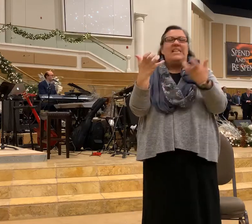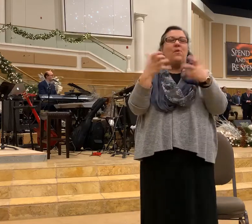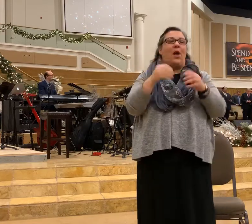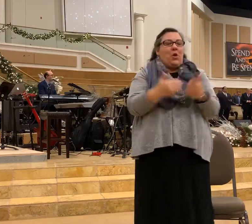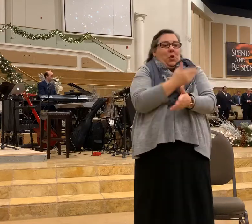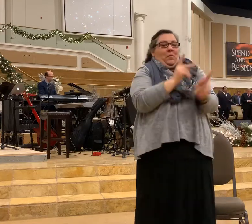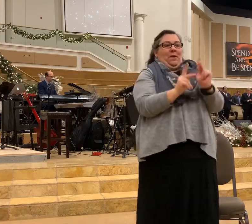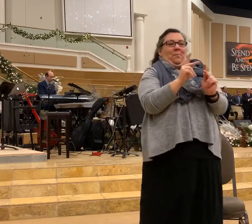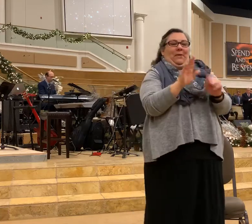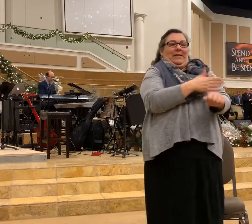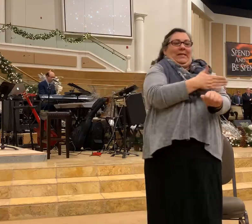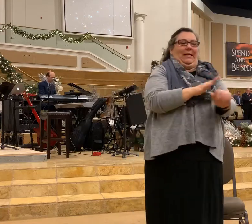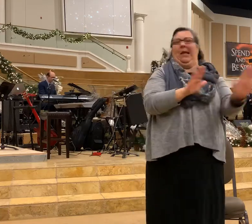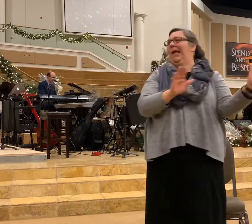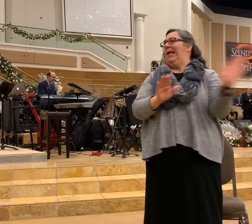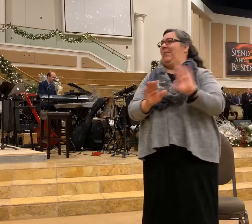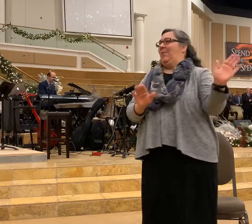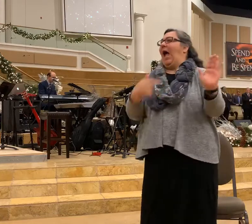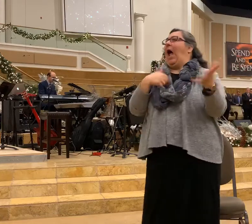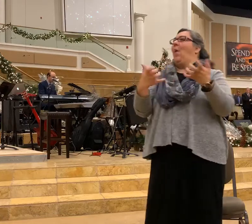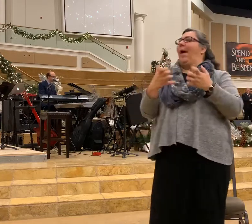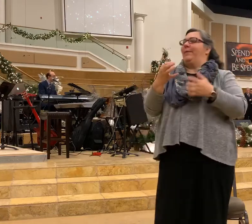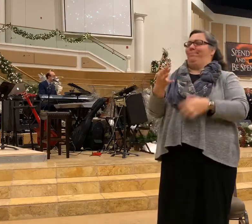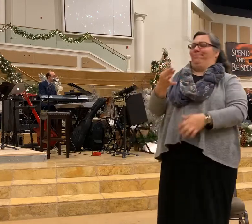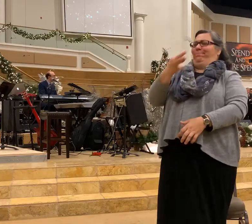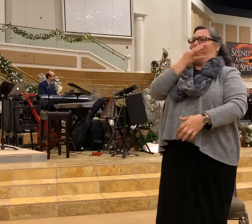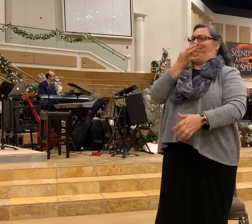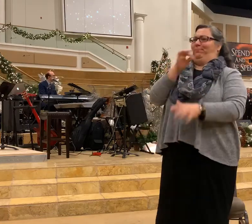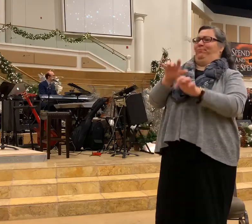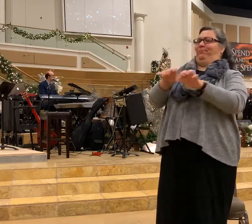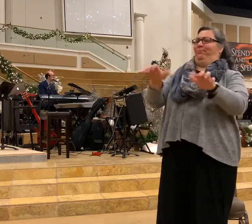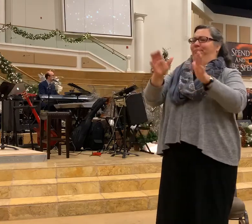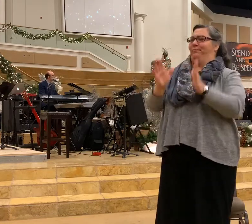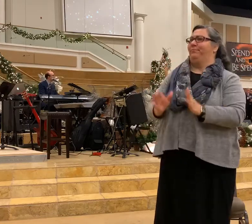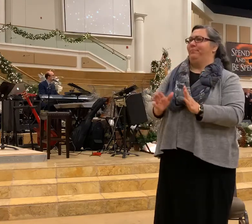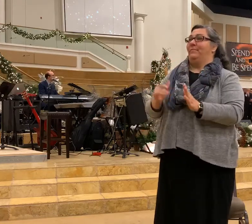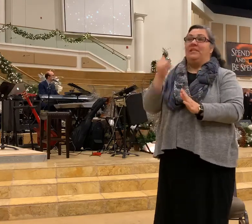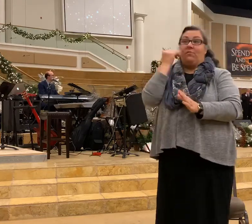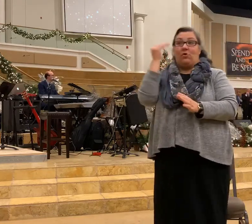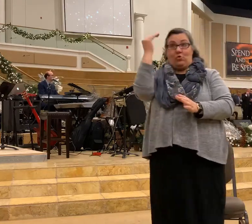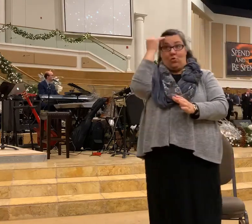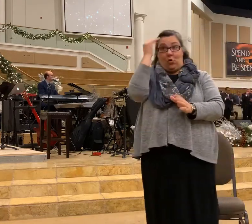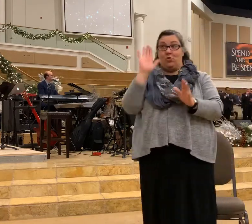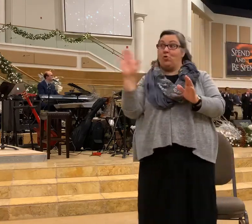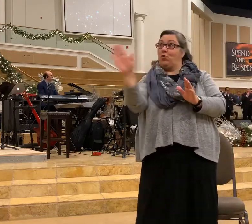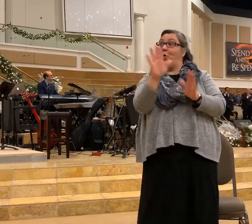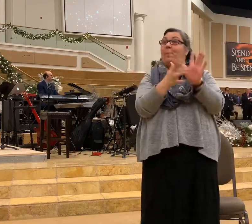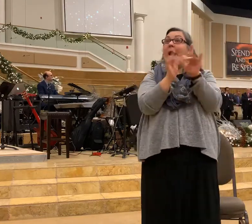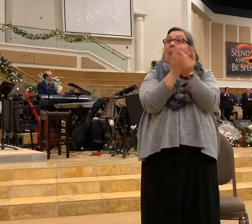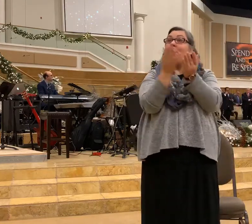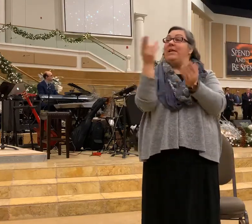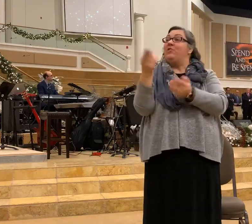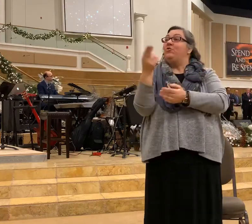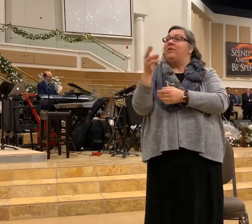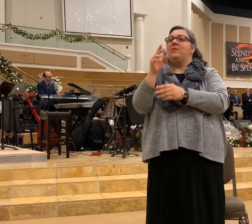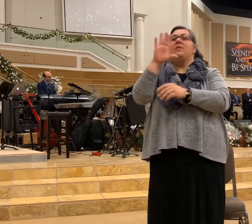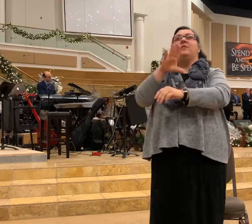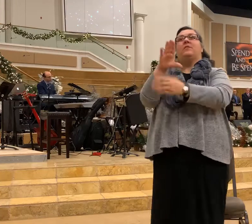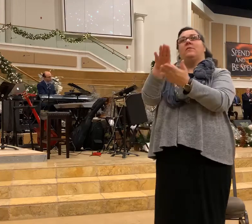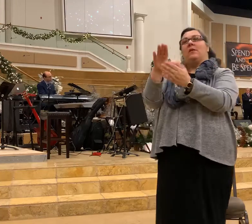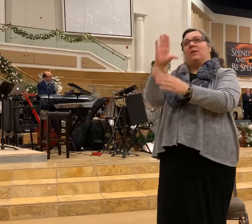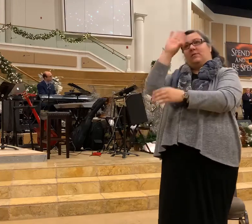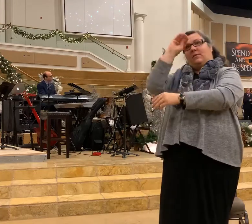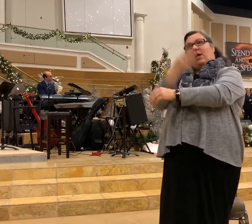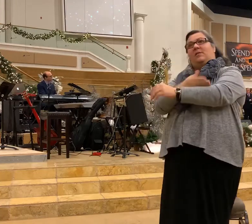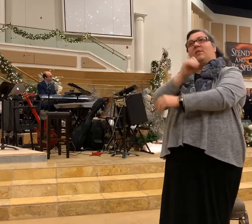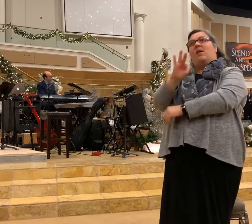play. He said, don't get the rookies to play this song. And if you know anything about your Bible history, the sons of Korah were